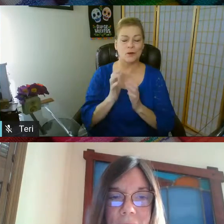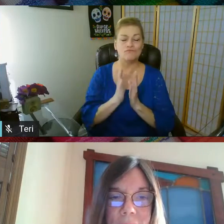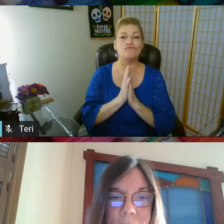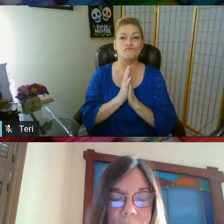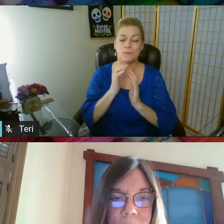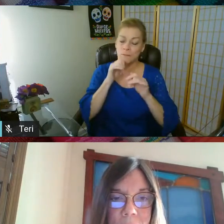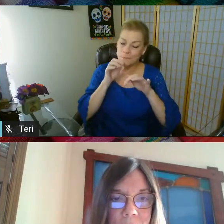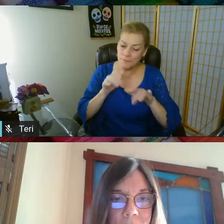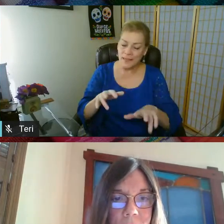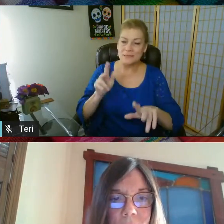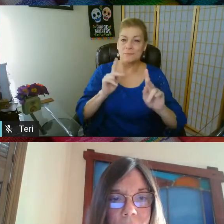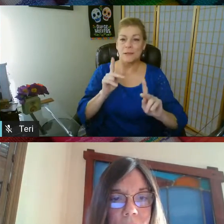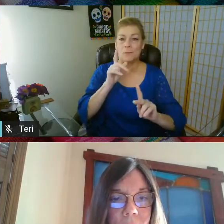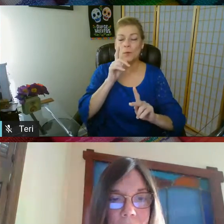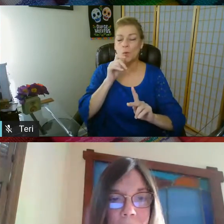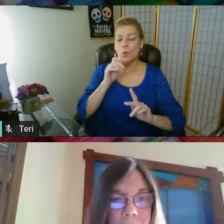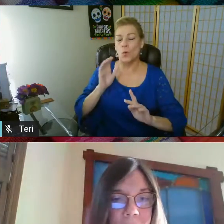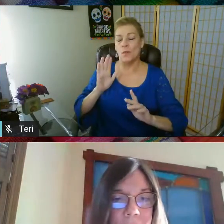touched mine.